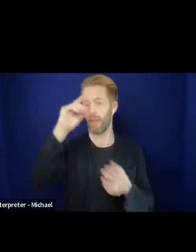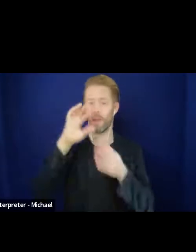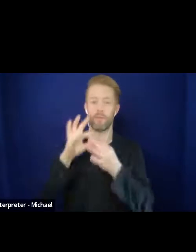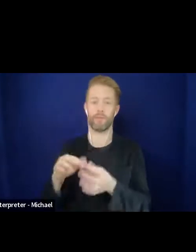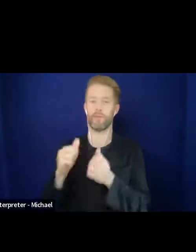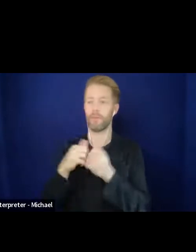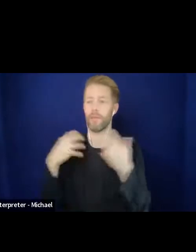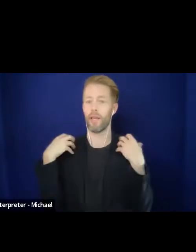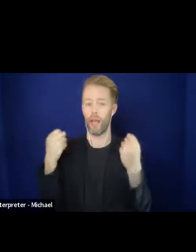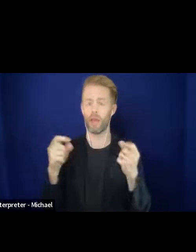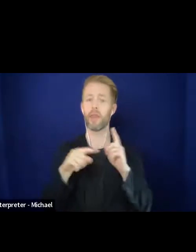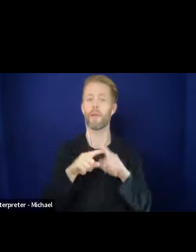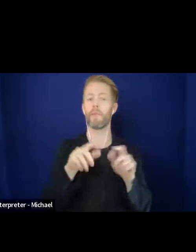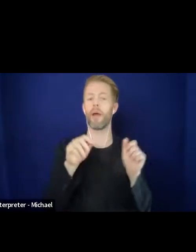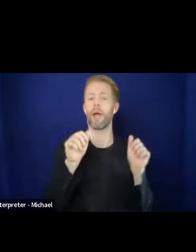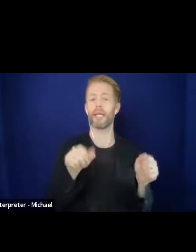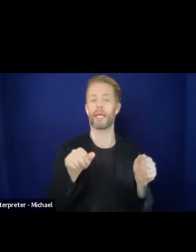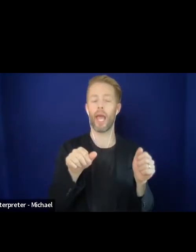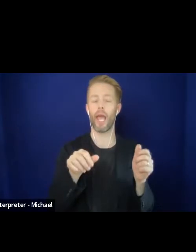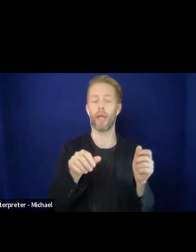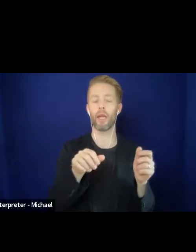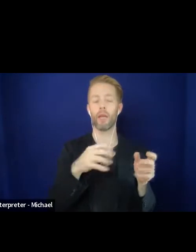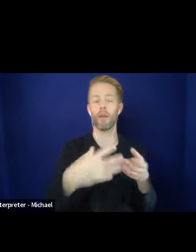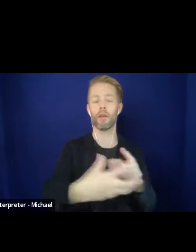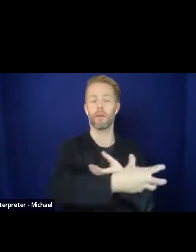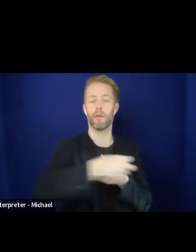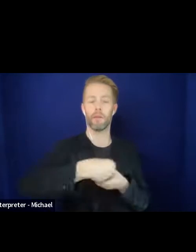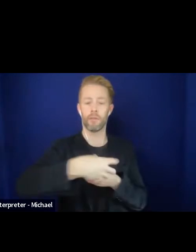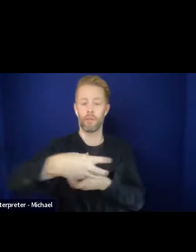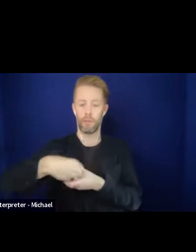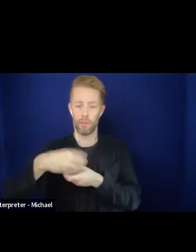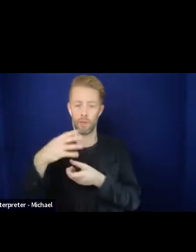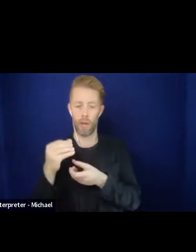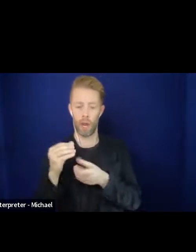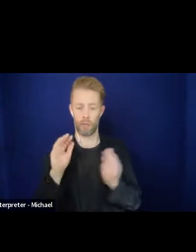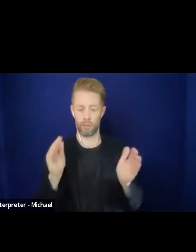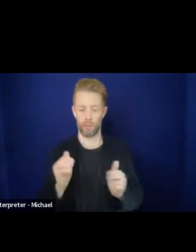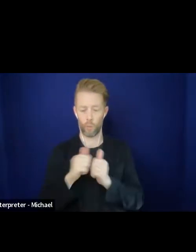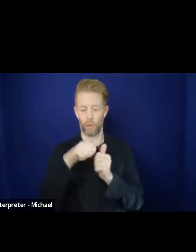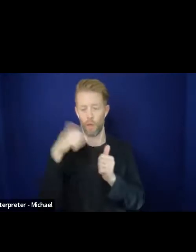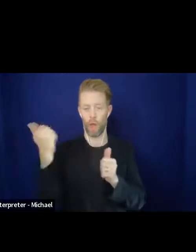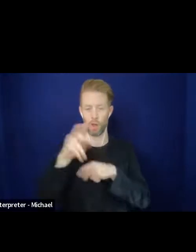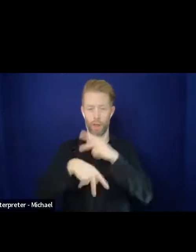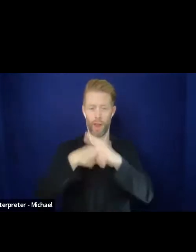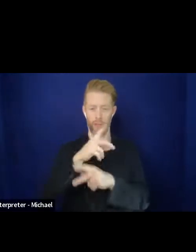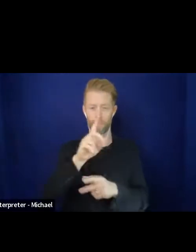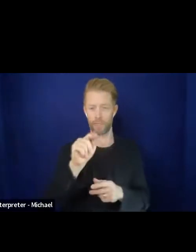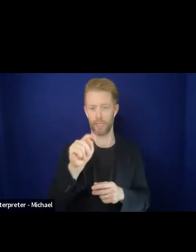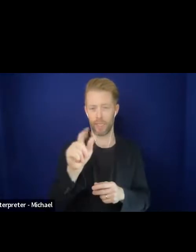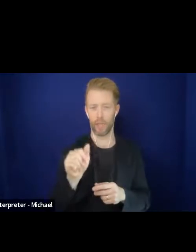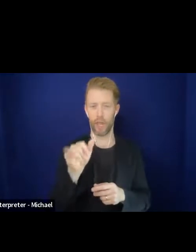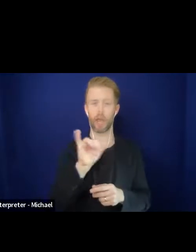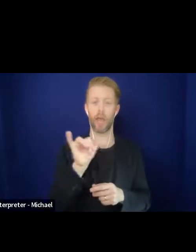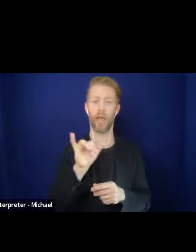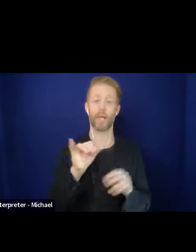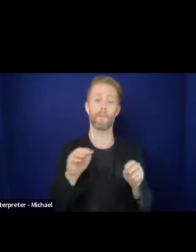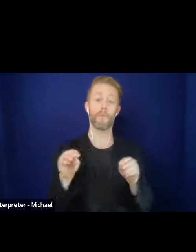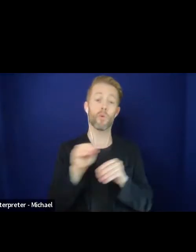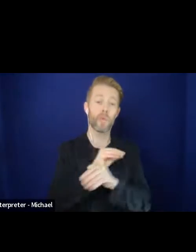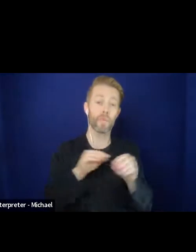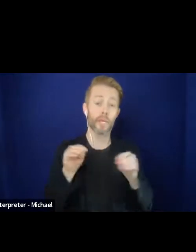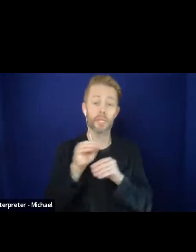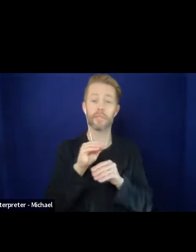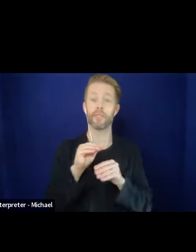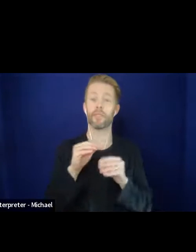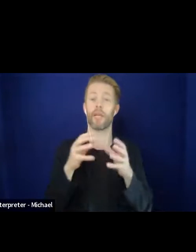be extrapolated and correlated to facts about our health. Things like even just movement and how much time we